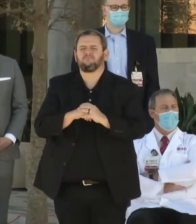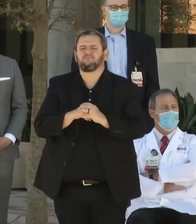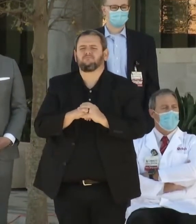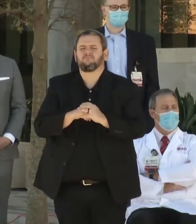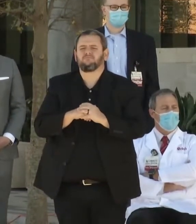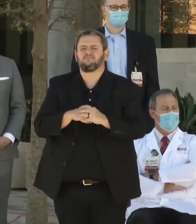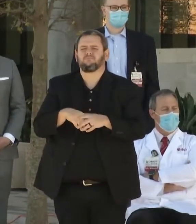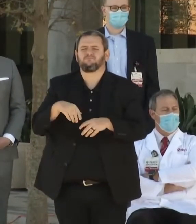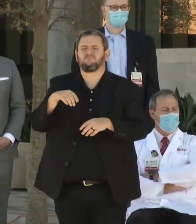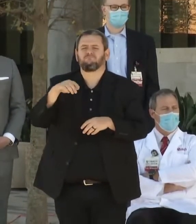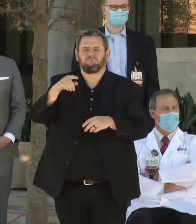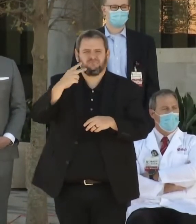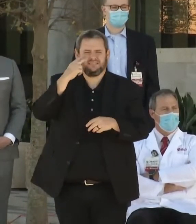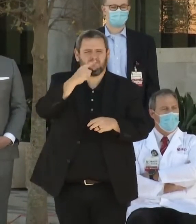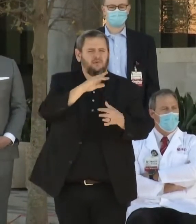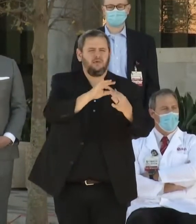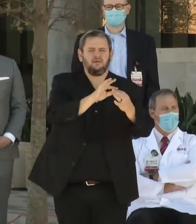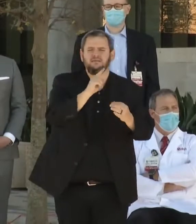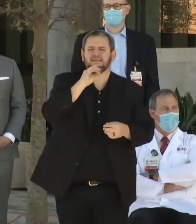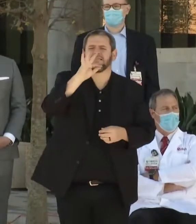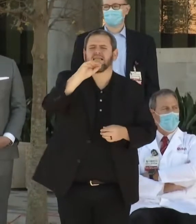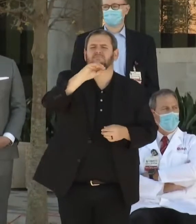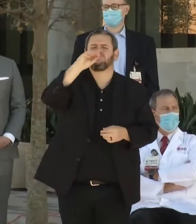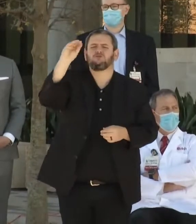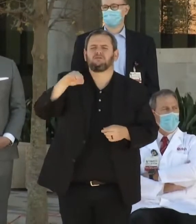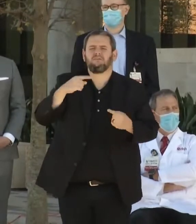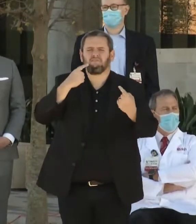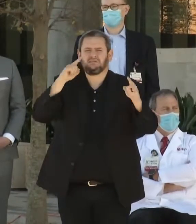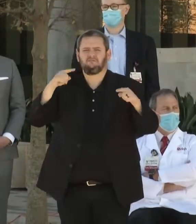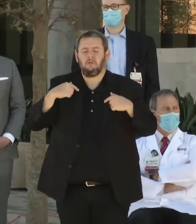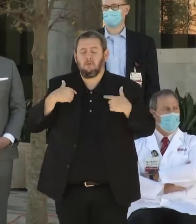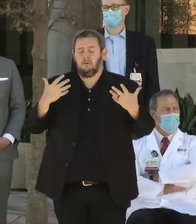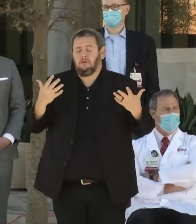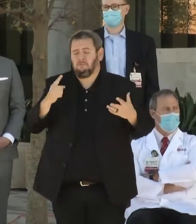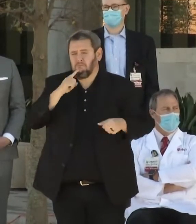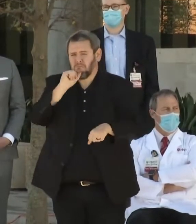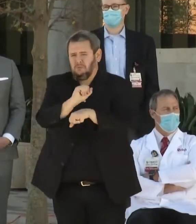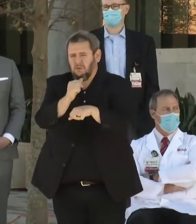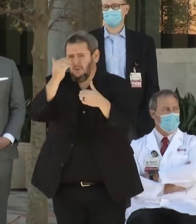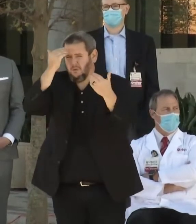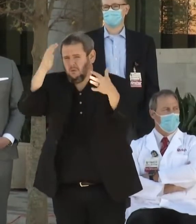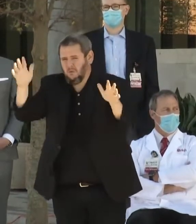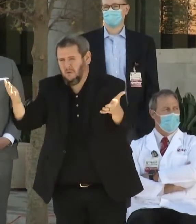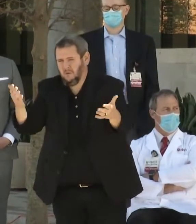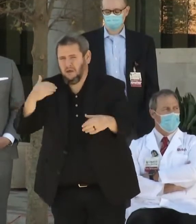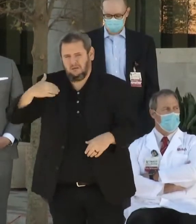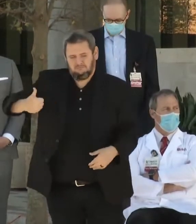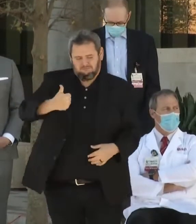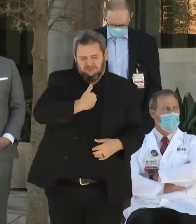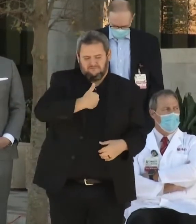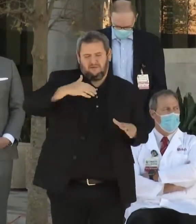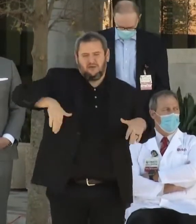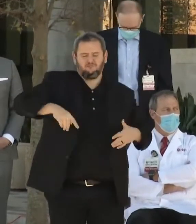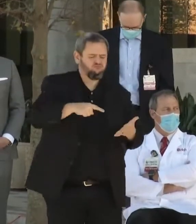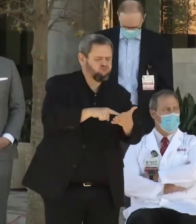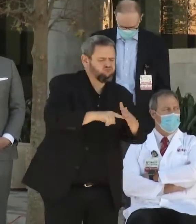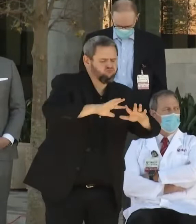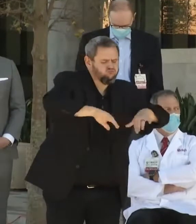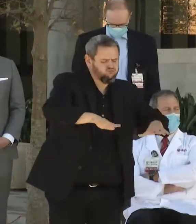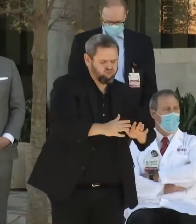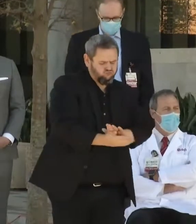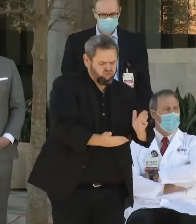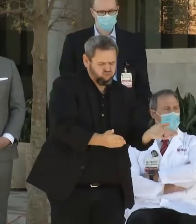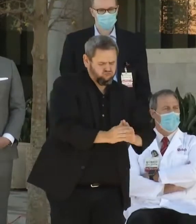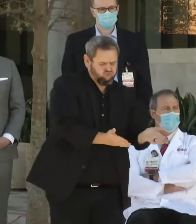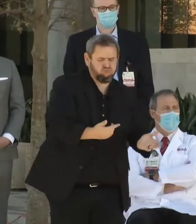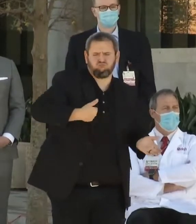data. I know as much as everybody else does. But they had over 44,000 trial participants in that. It was a very robust study, and